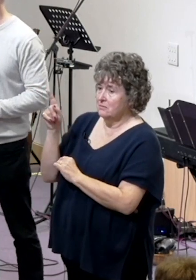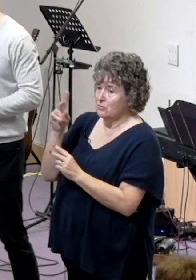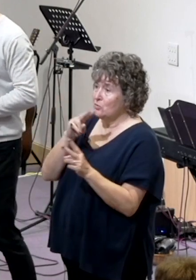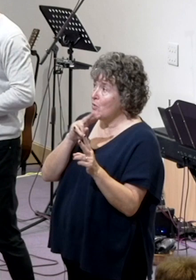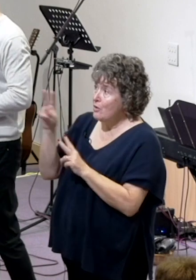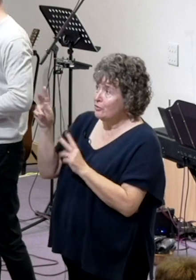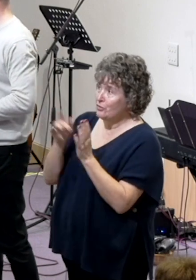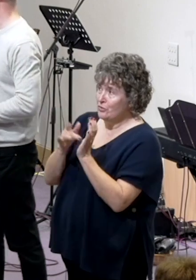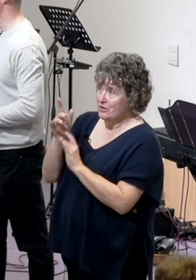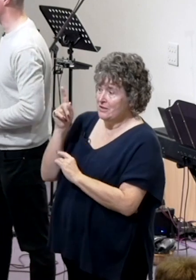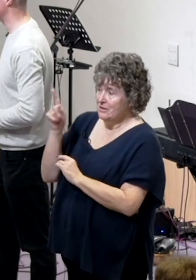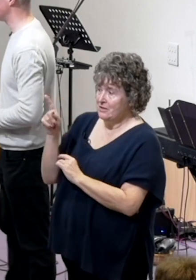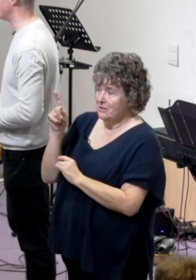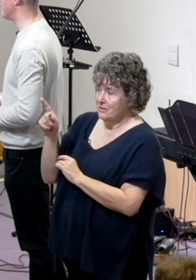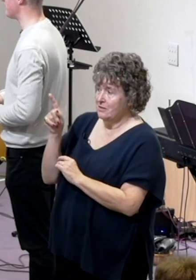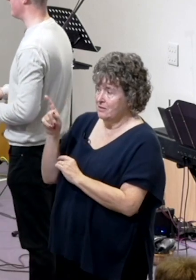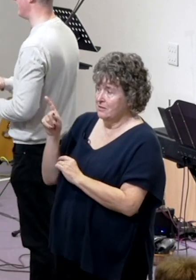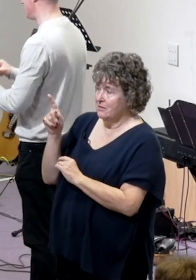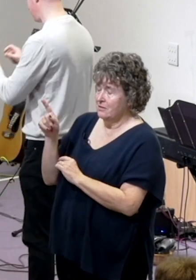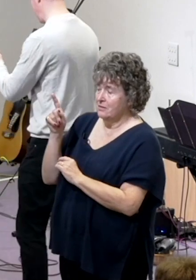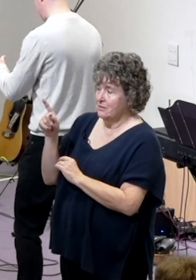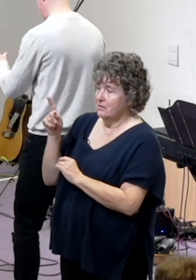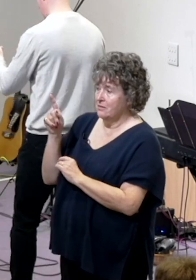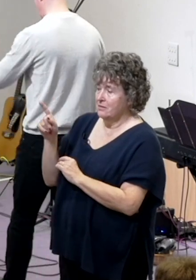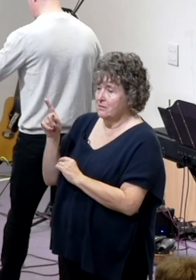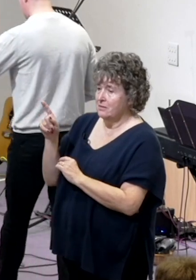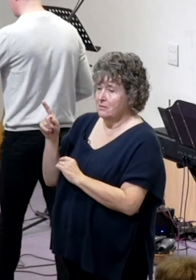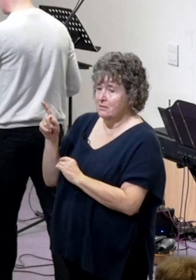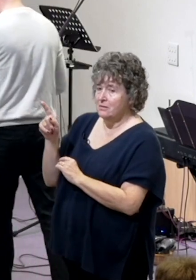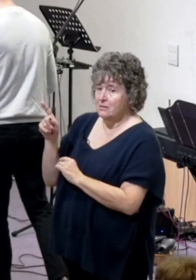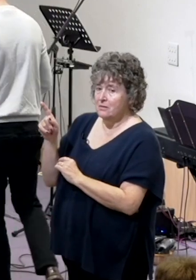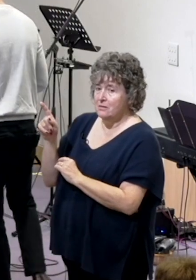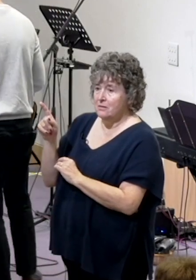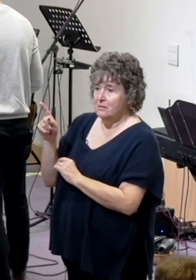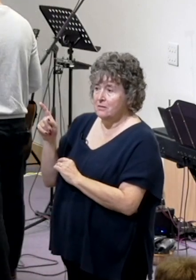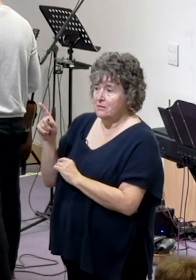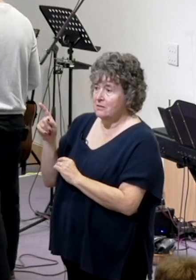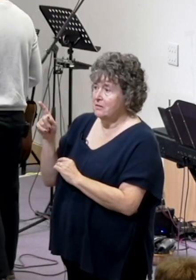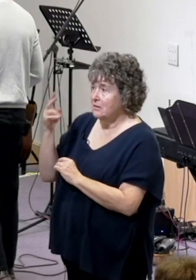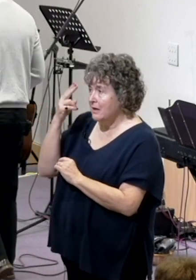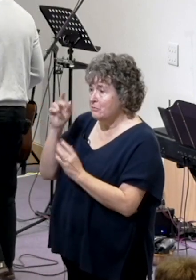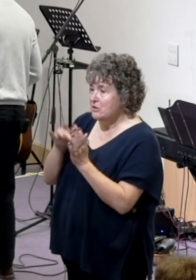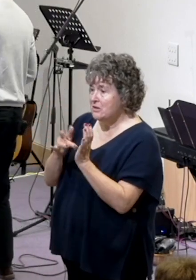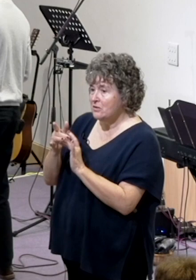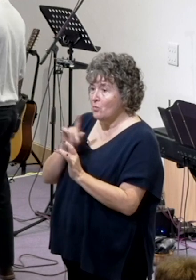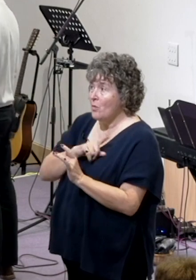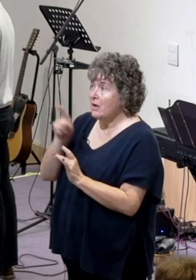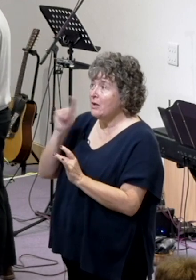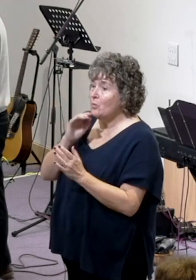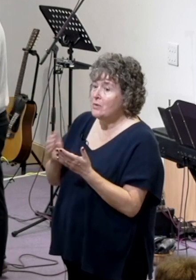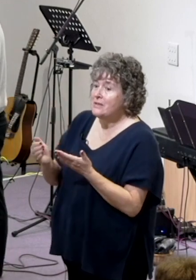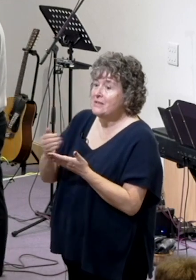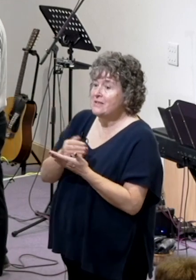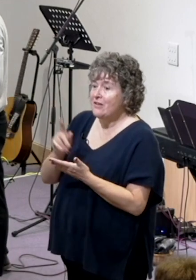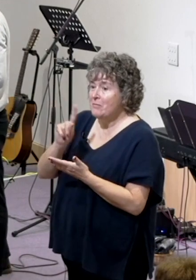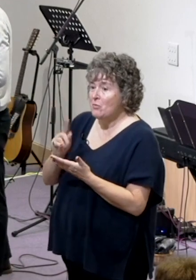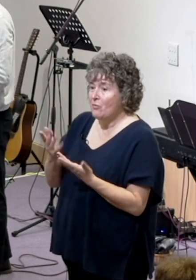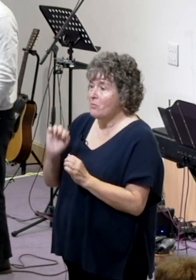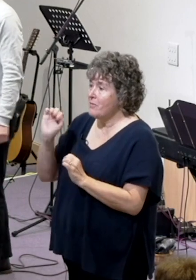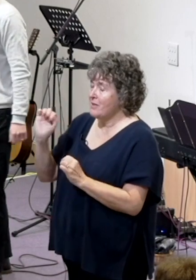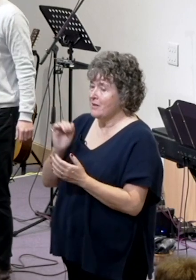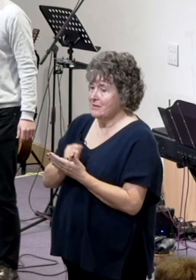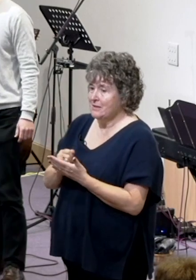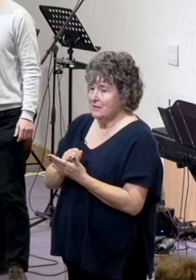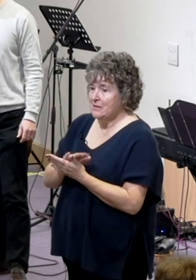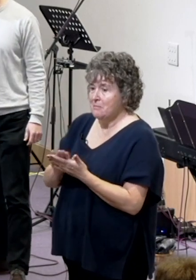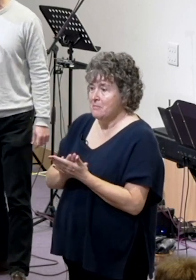look to Jesus. In this passage, we're told he's called Jesus because he will save his people from their sins. And what